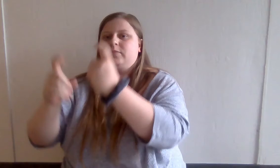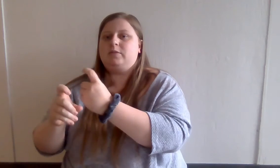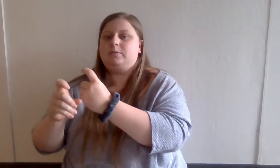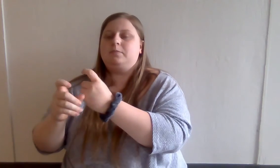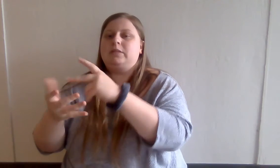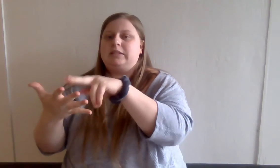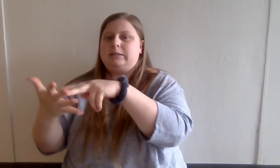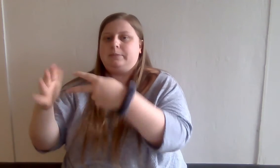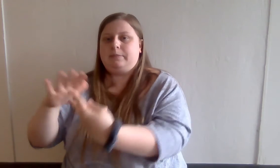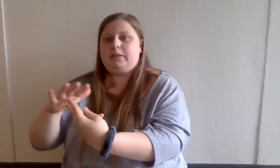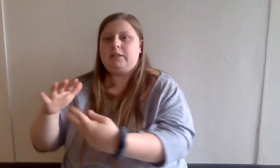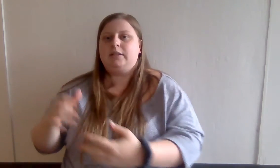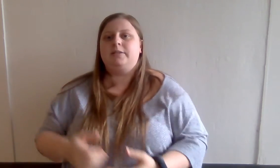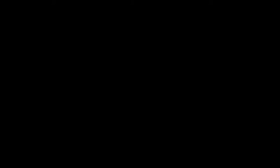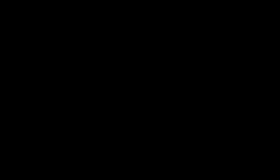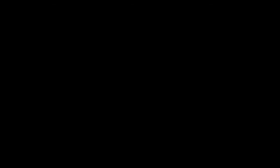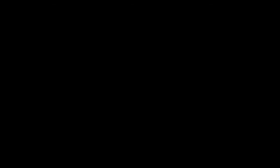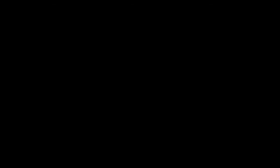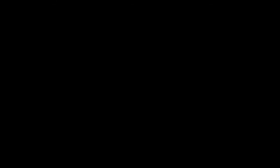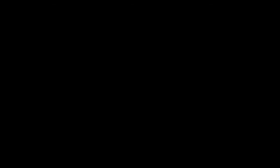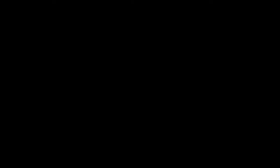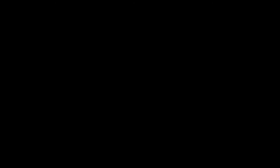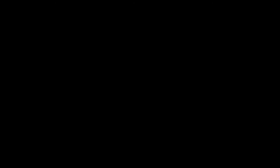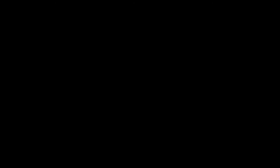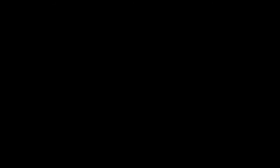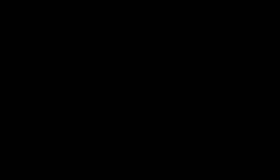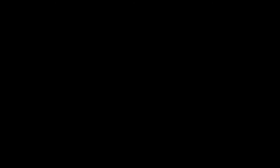it increased the complexity of the meaning of the sentence.